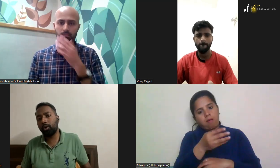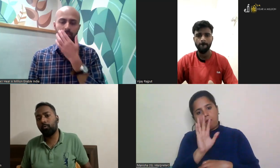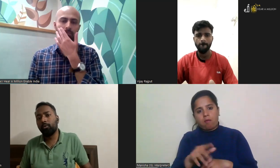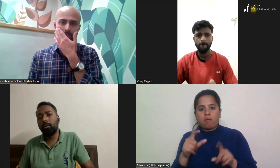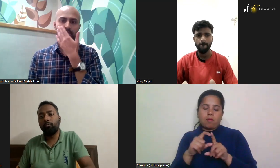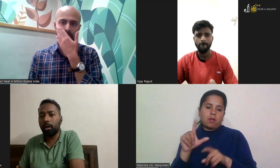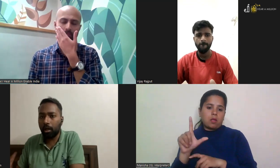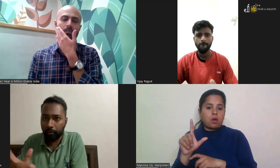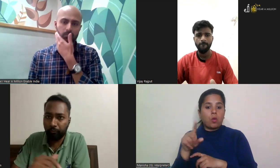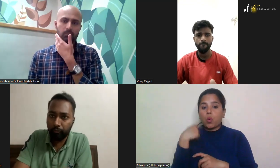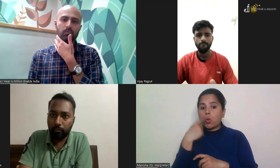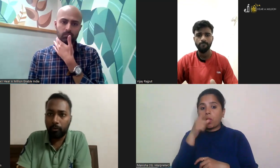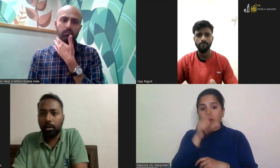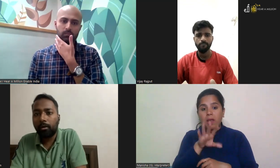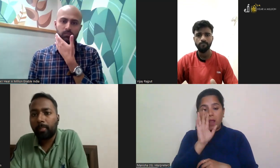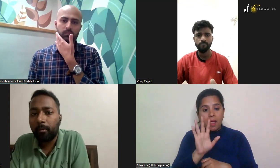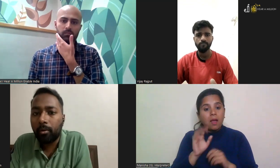Those who have one left,